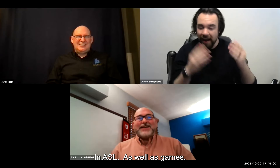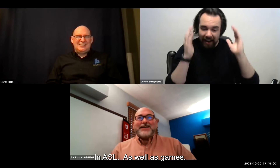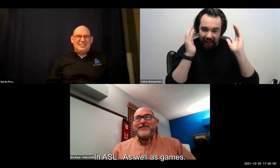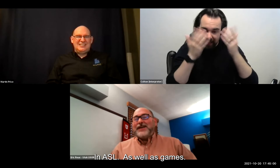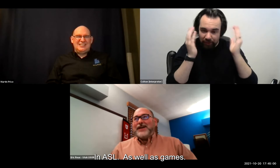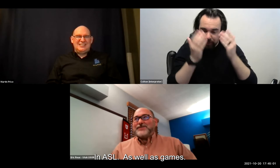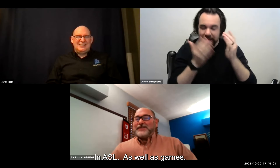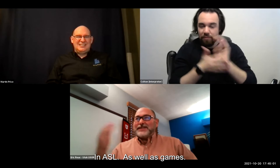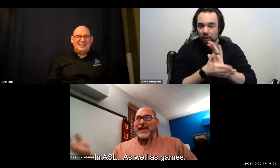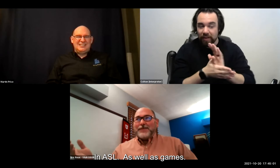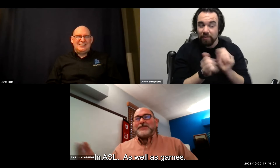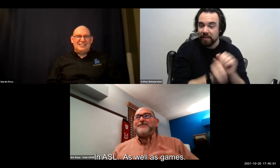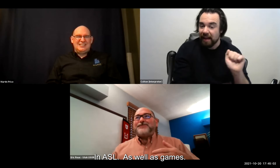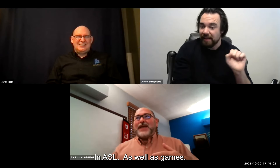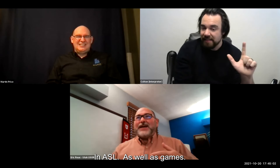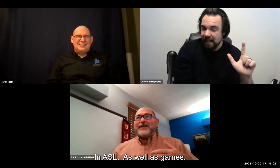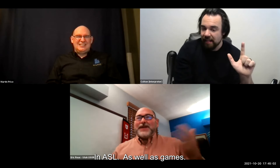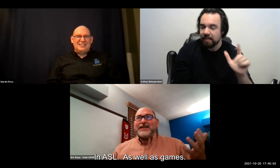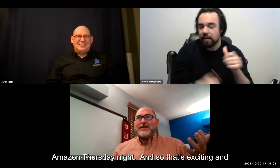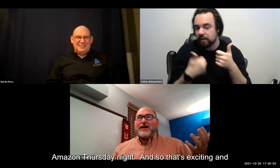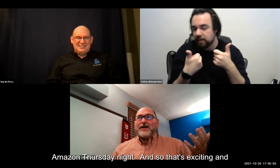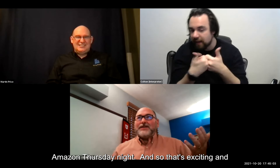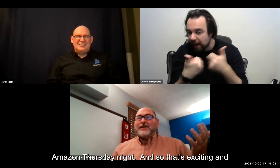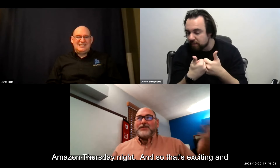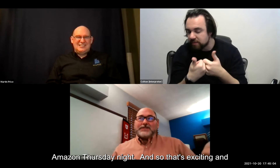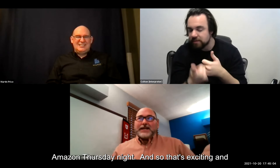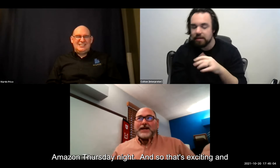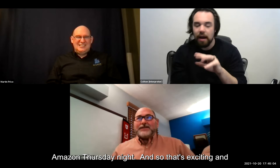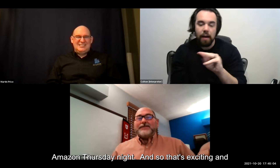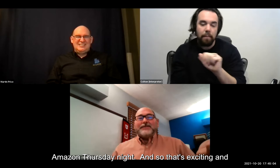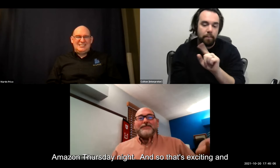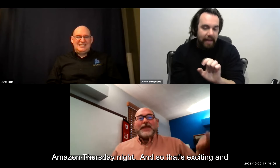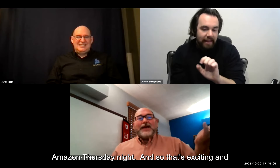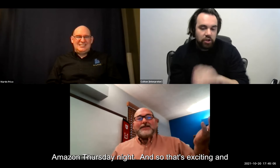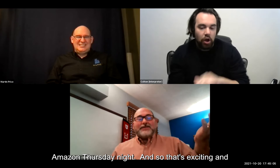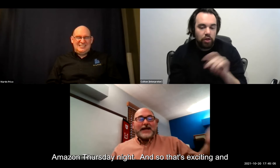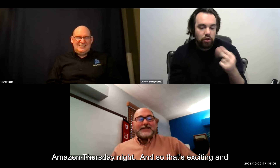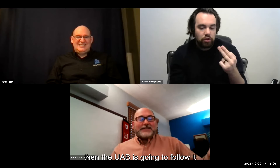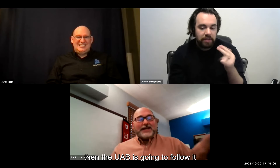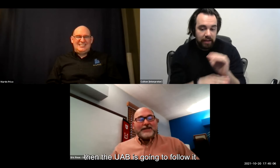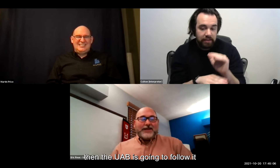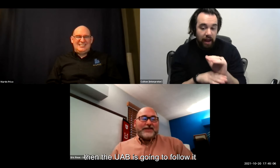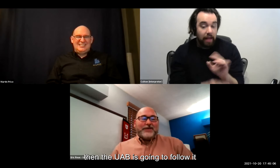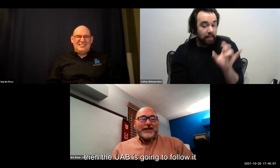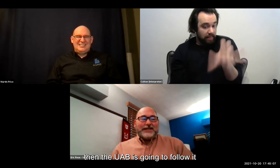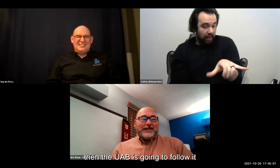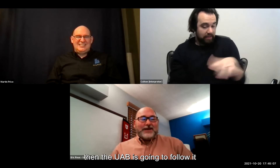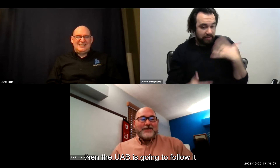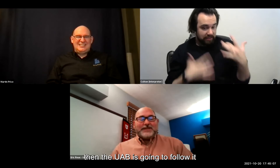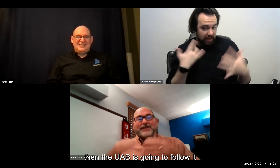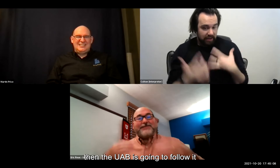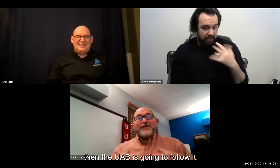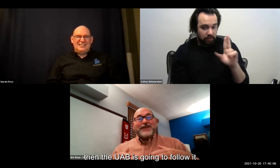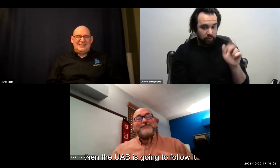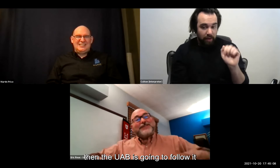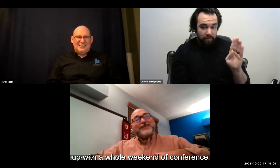in ASL, as well as games and a maze on Thursday night. So that's exciting. And the UAD